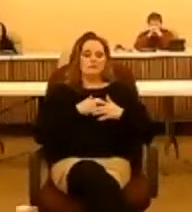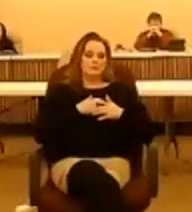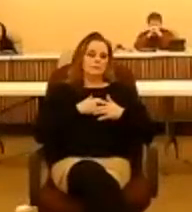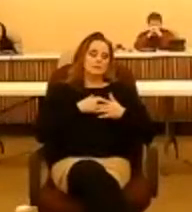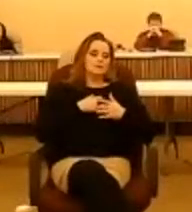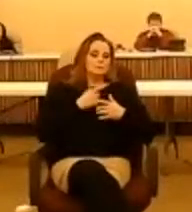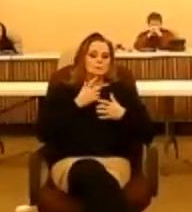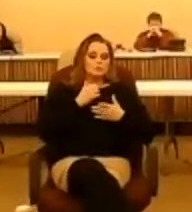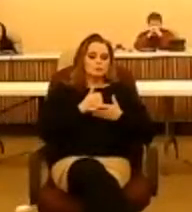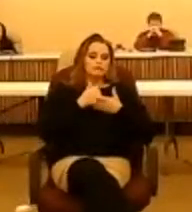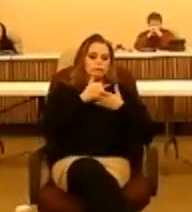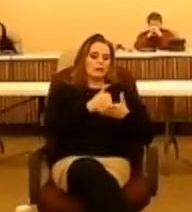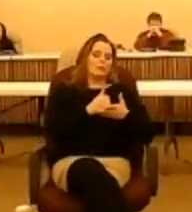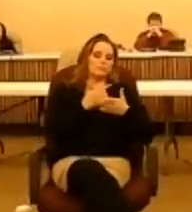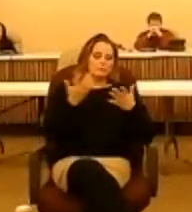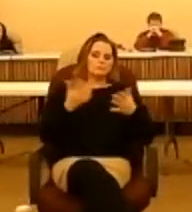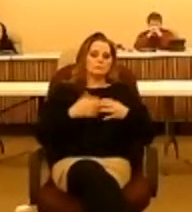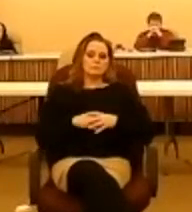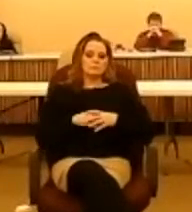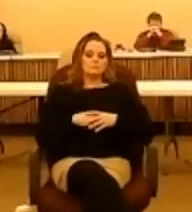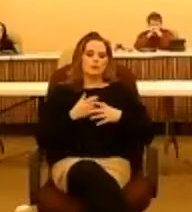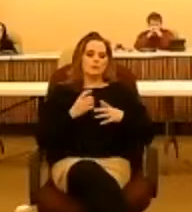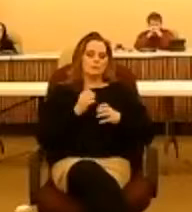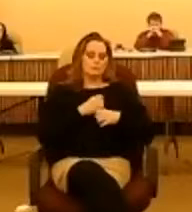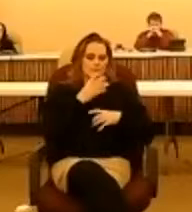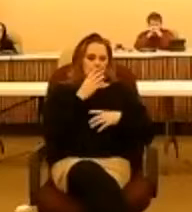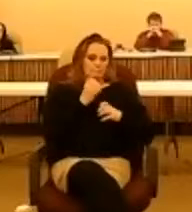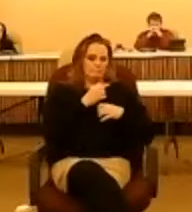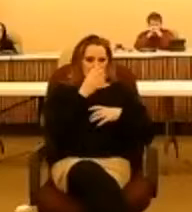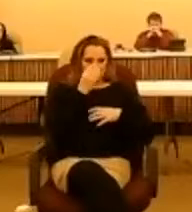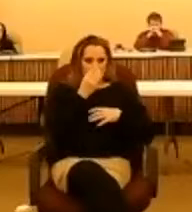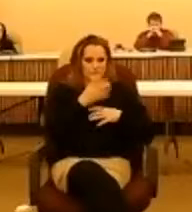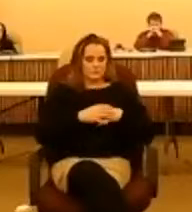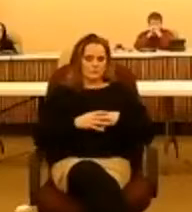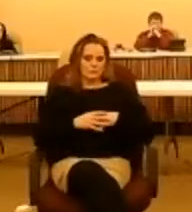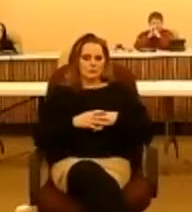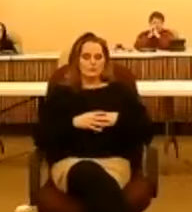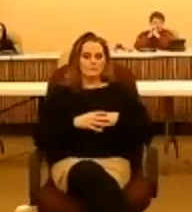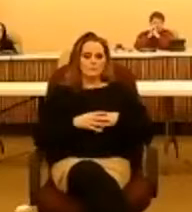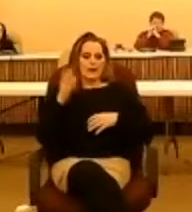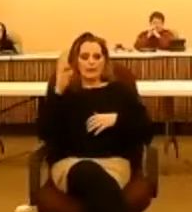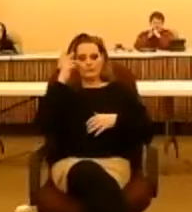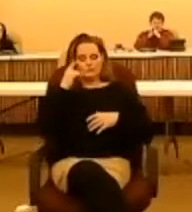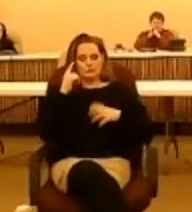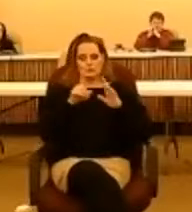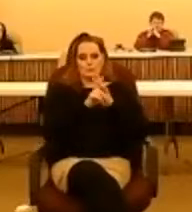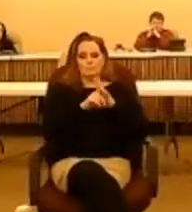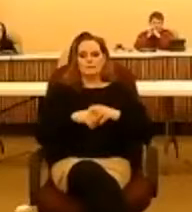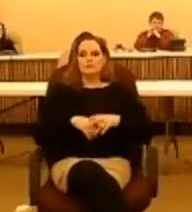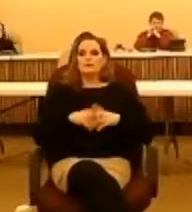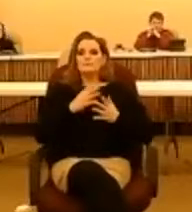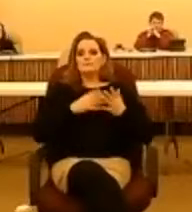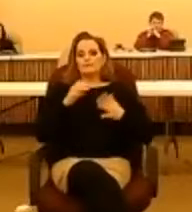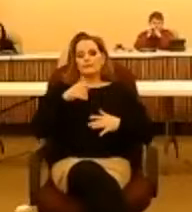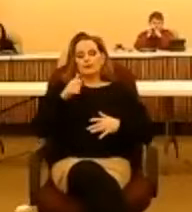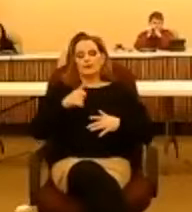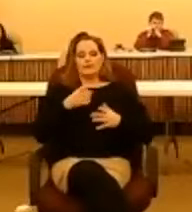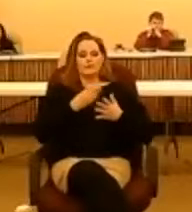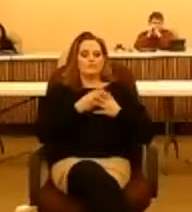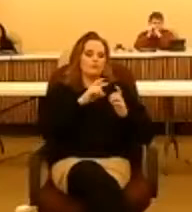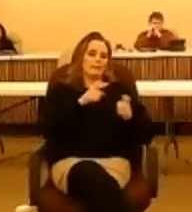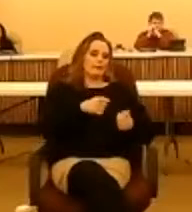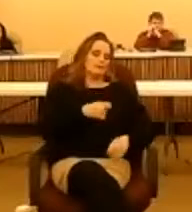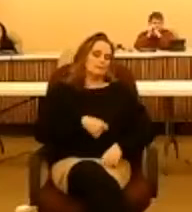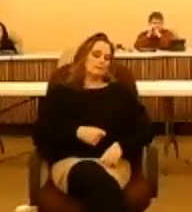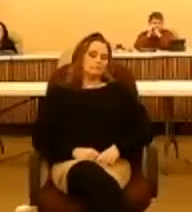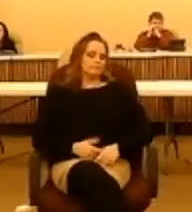forward. So I just wanted to make you aware of that and what they're going to be coming to talk about. But some of the other grants, including extra EV car chargers